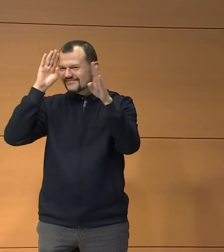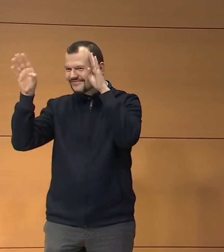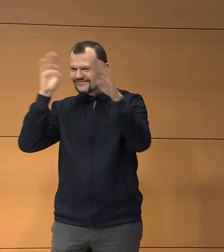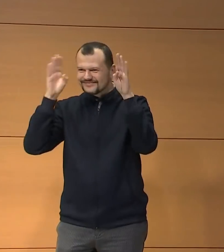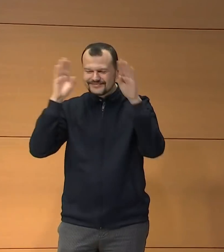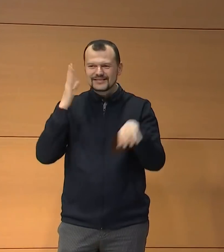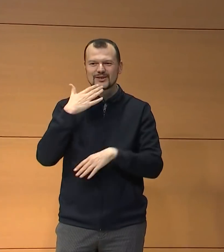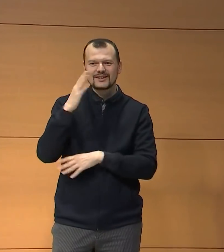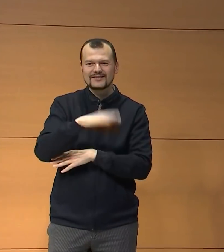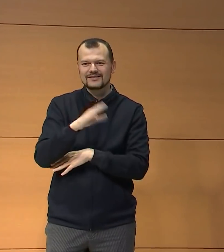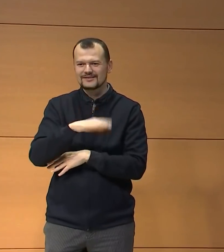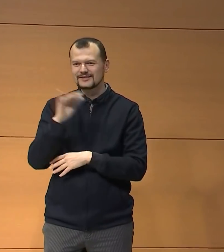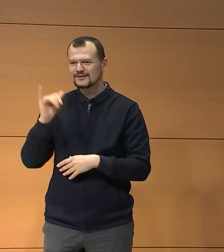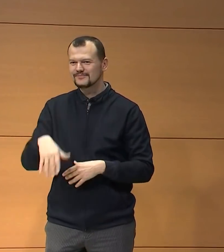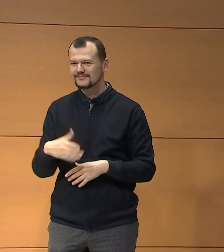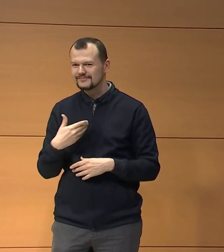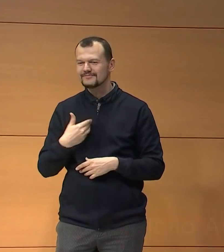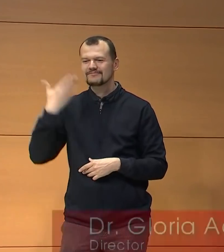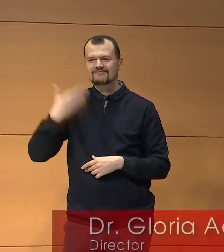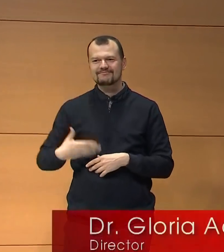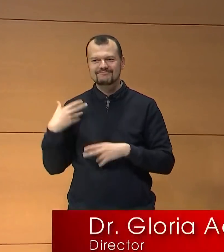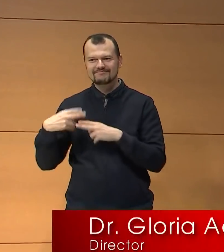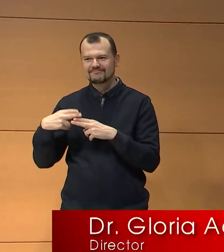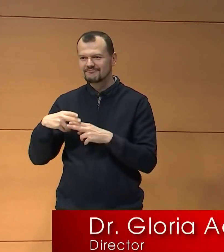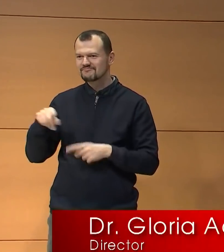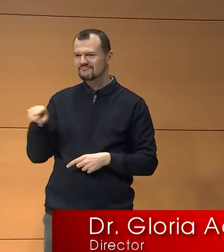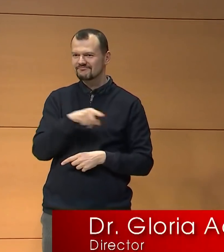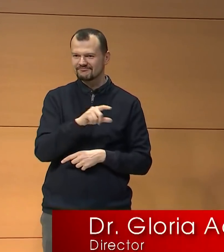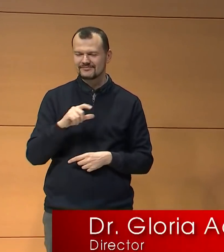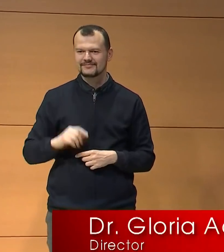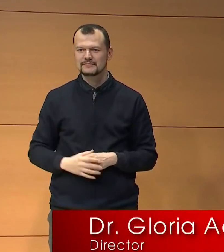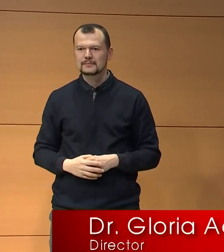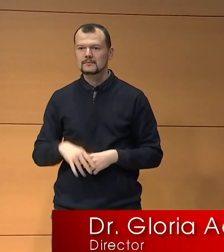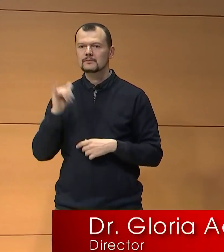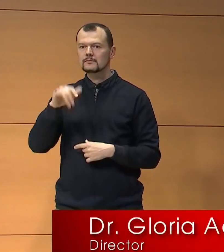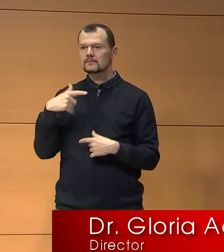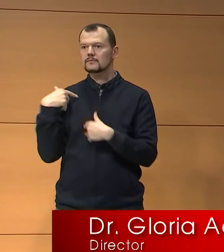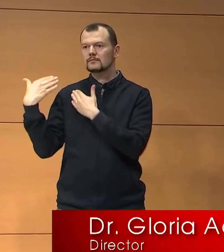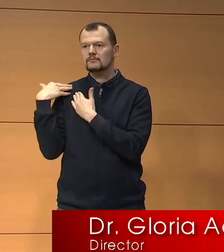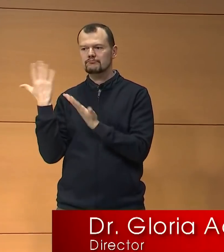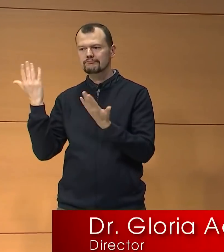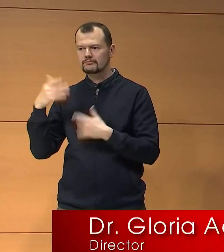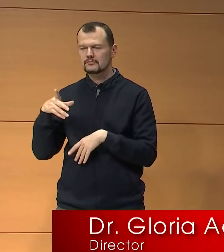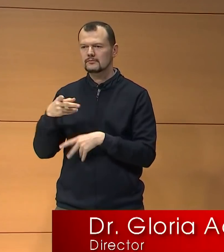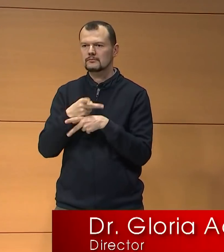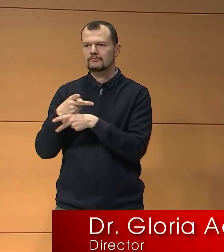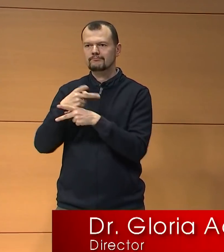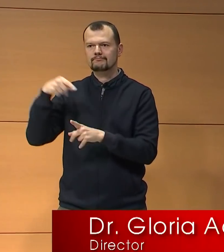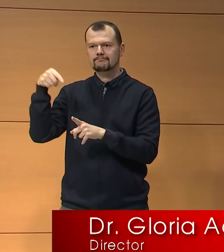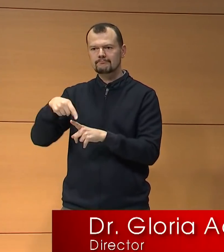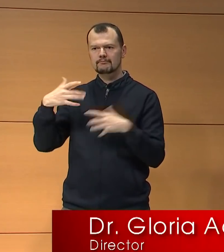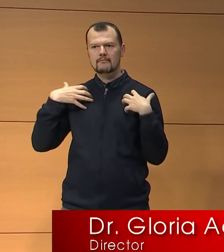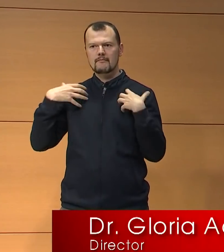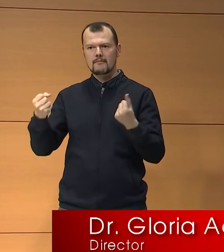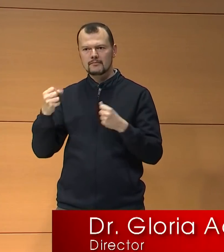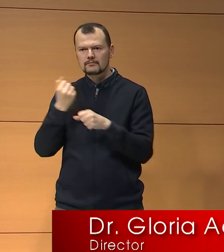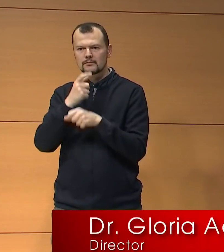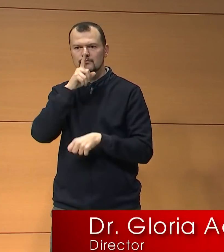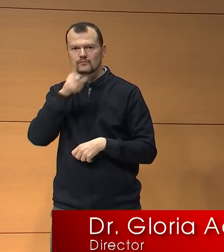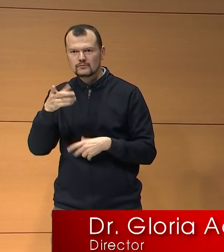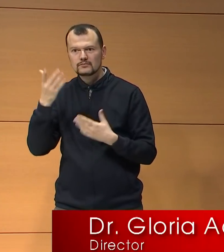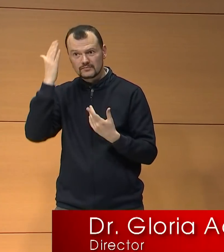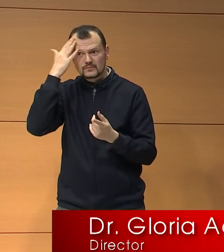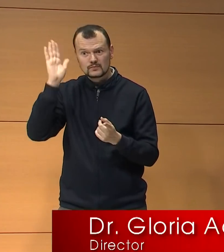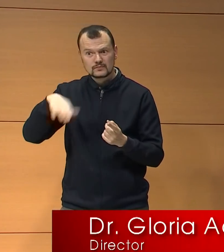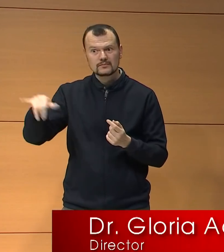Dr. Gloria Addo-Ayensu, Director of Health for Fairfax County. Overnight, the first 2 presumptive cases of the